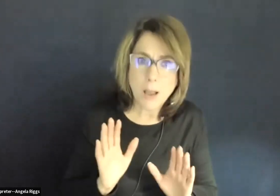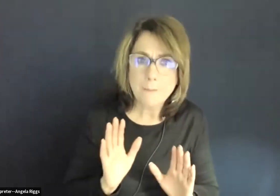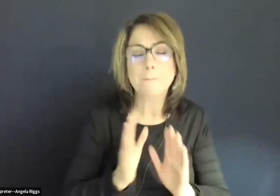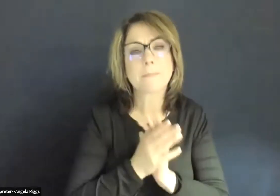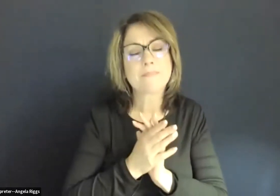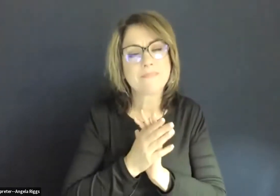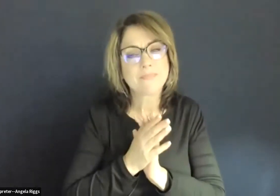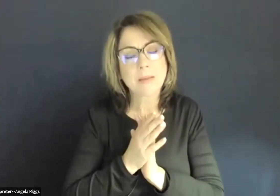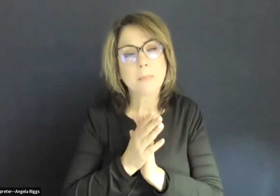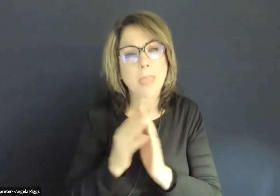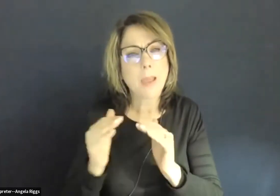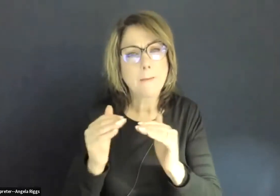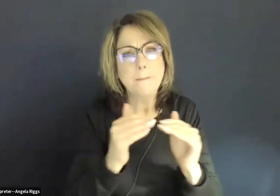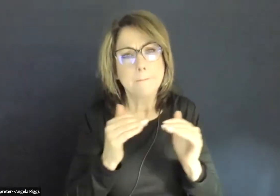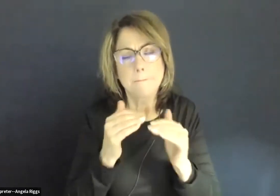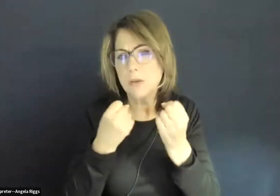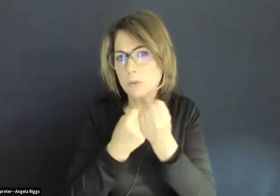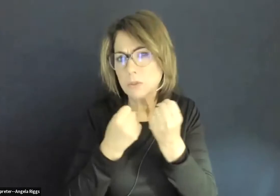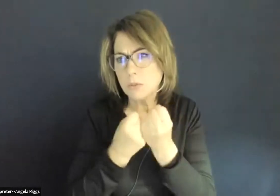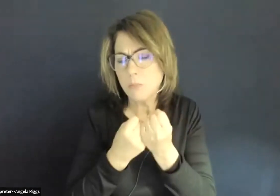Peer support to me means